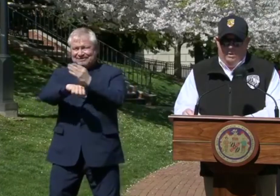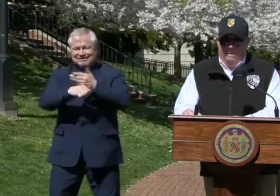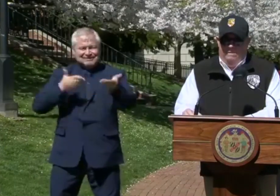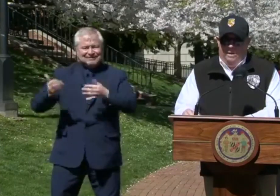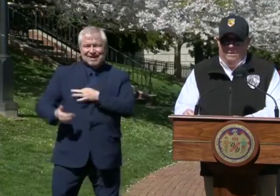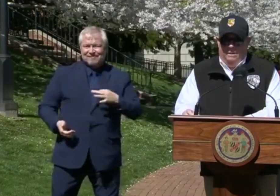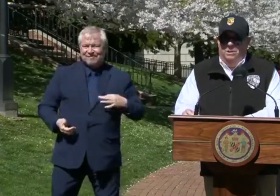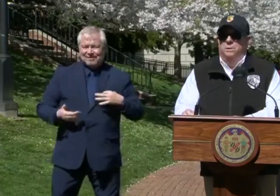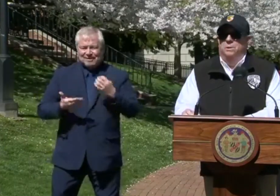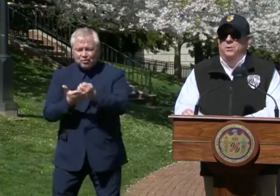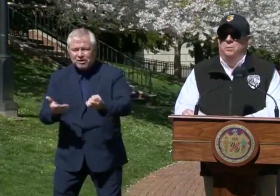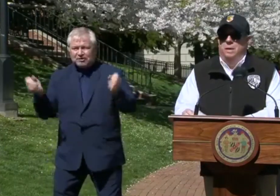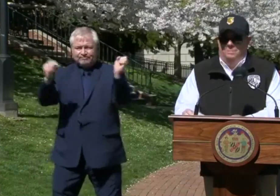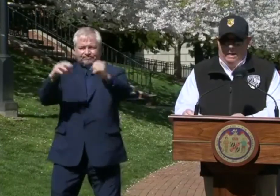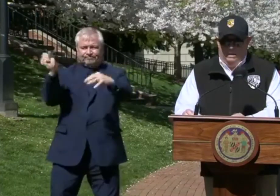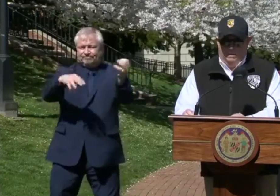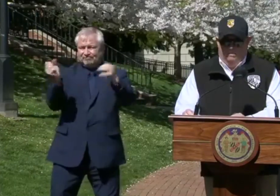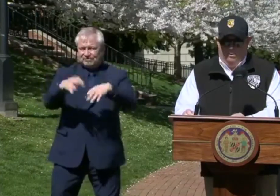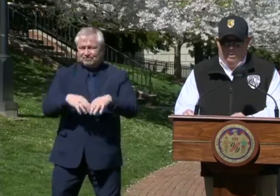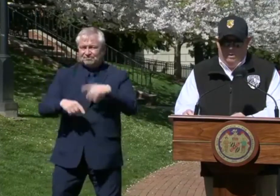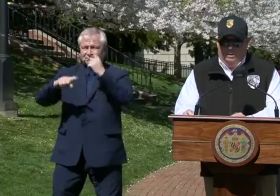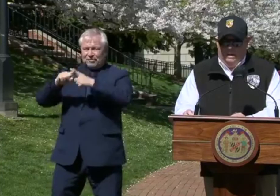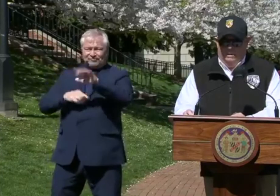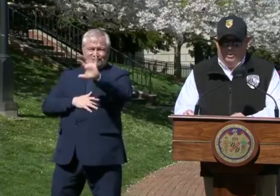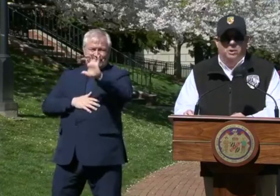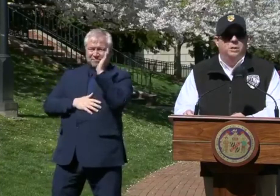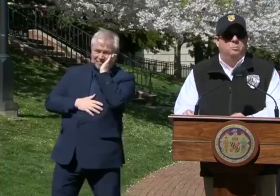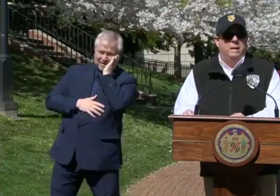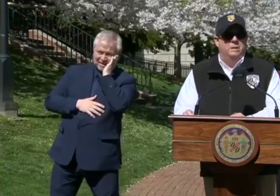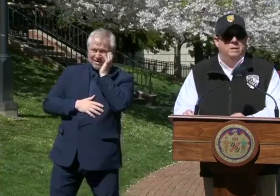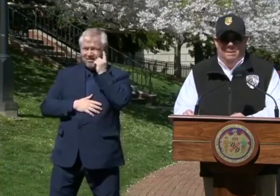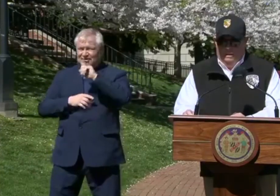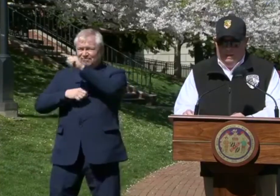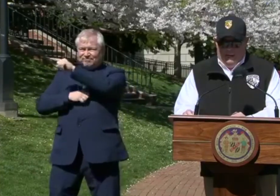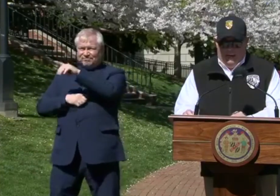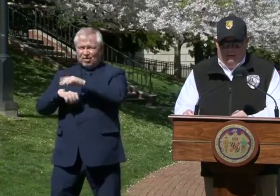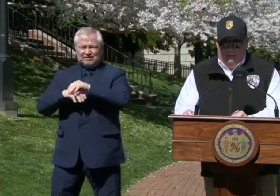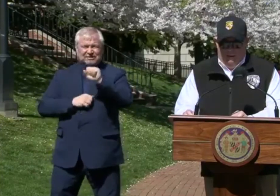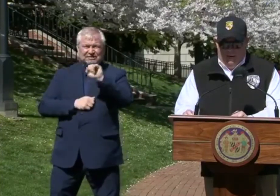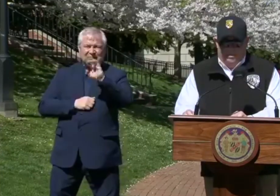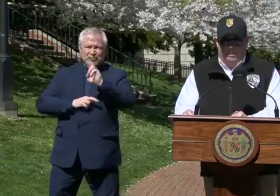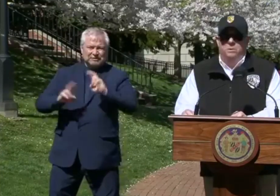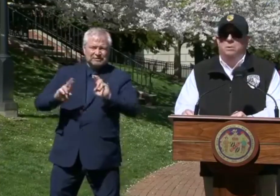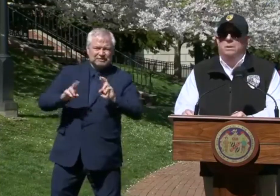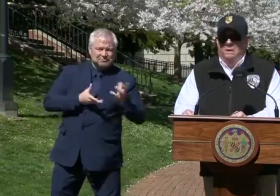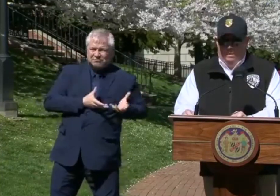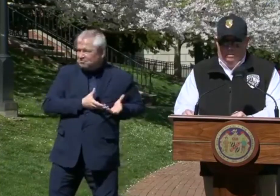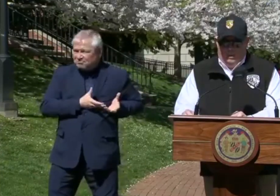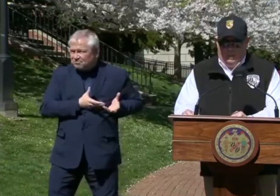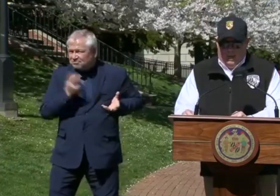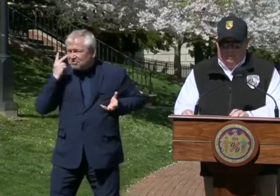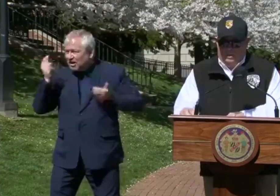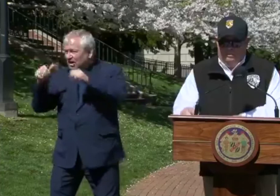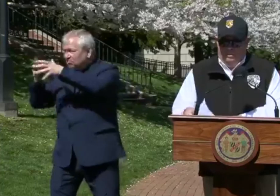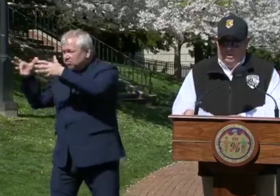ordered 500 additional new bed packages for on-site surge expansion at our hospitals, with